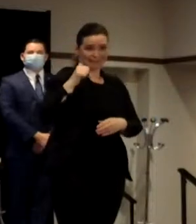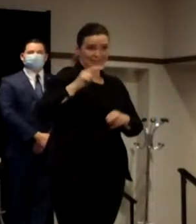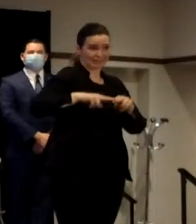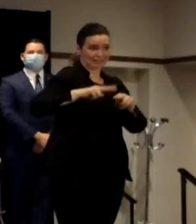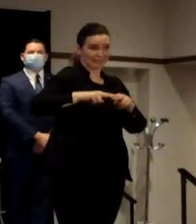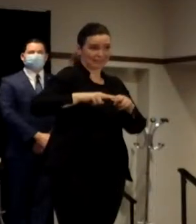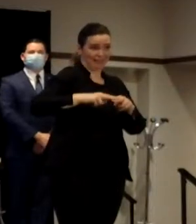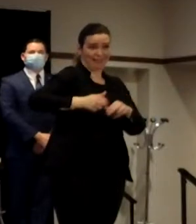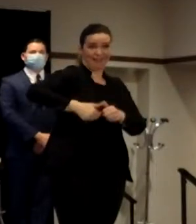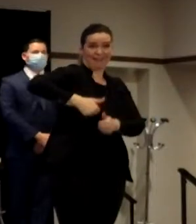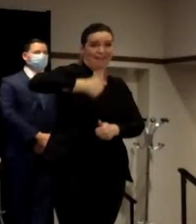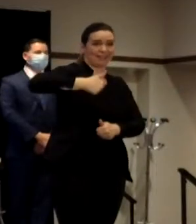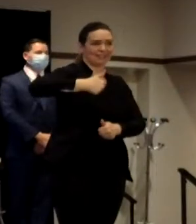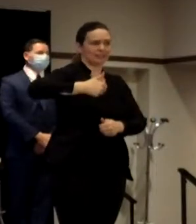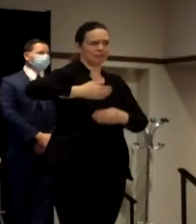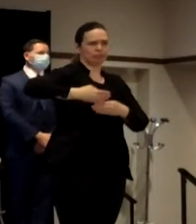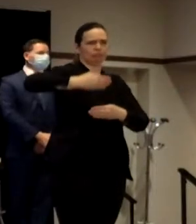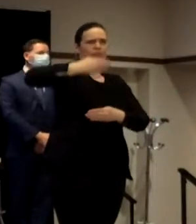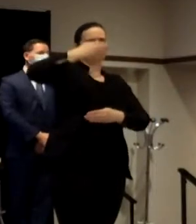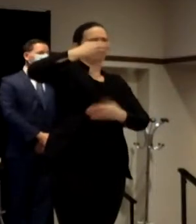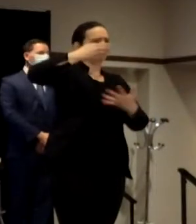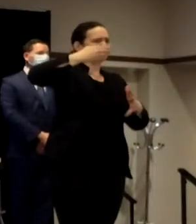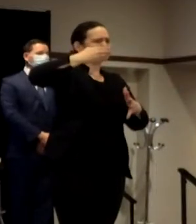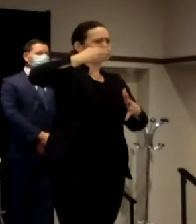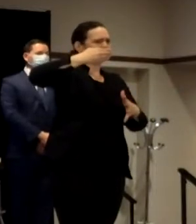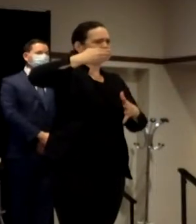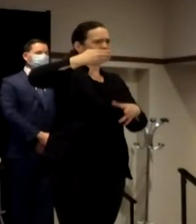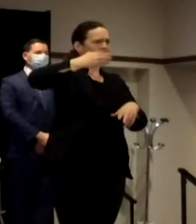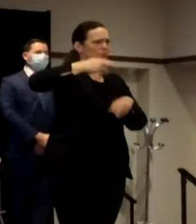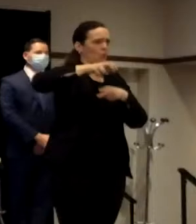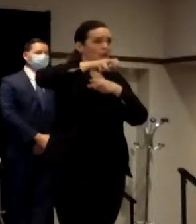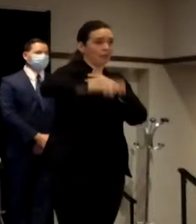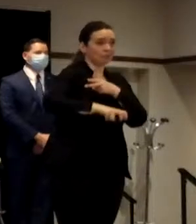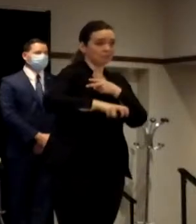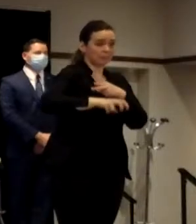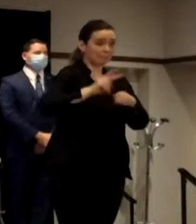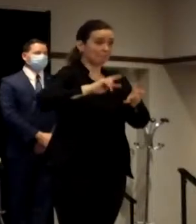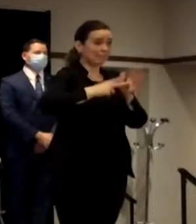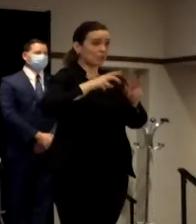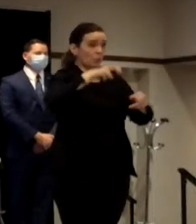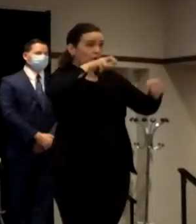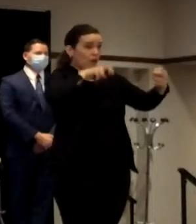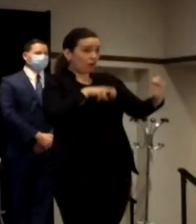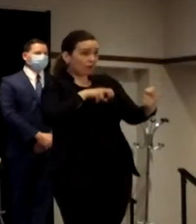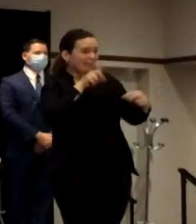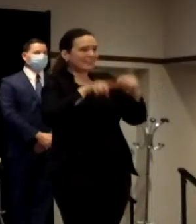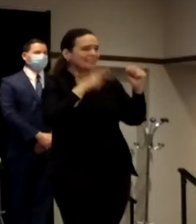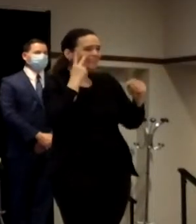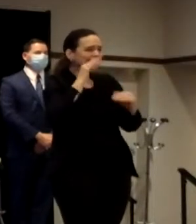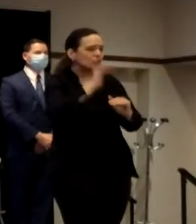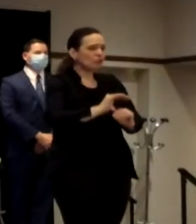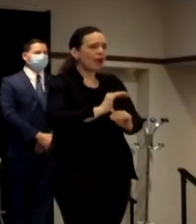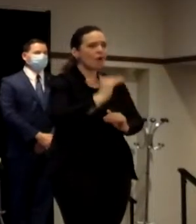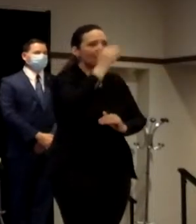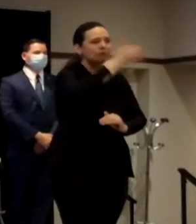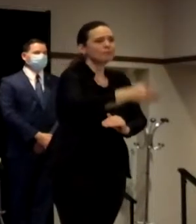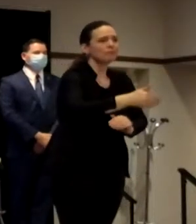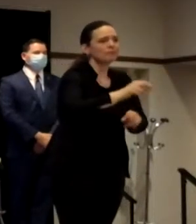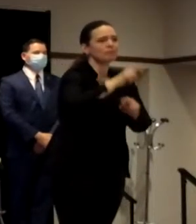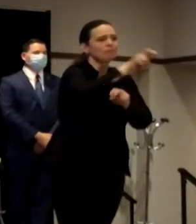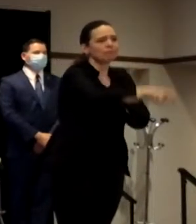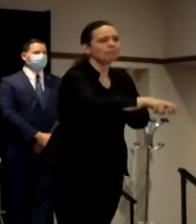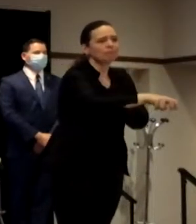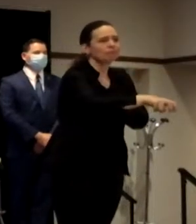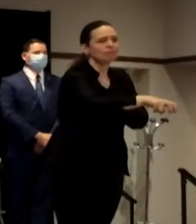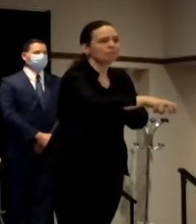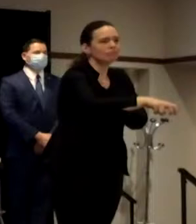I didn't think about that. When my kids used to sit in those seats, you could hardly see them from the outside. So there is a very clear distinction. And if we put that 3